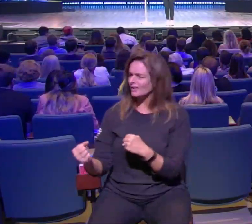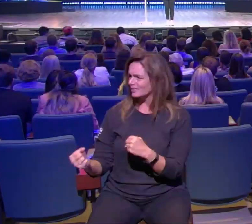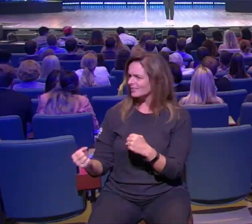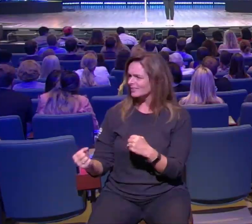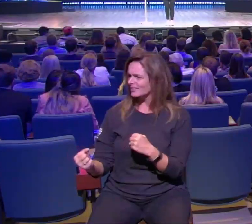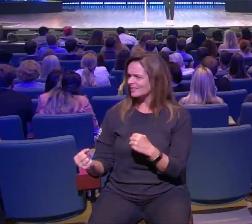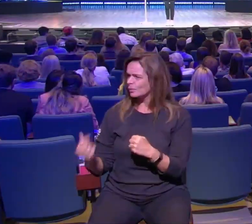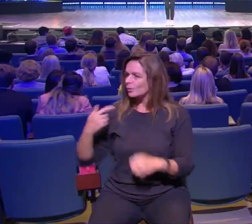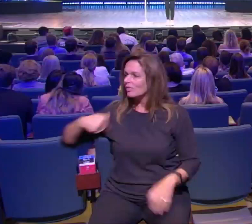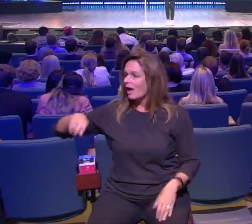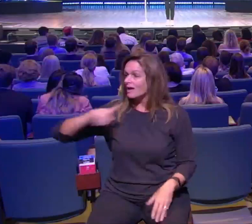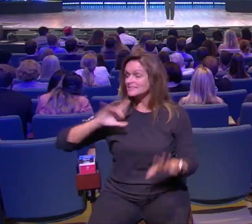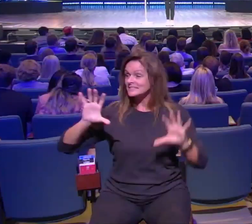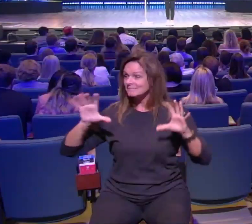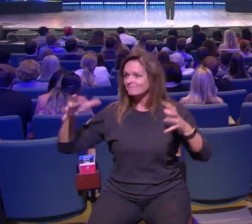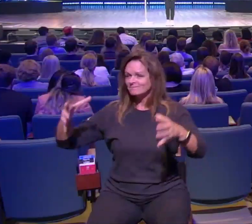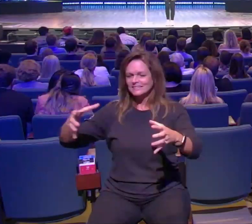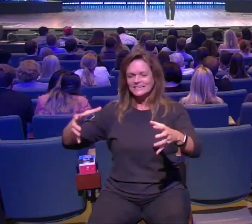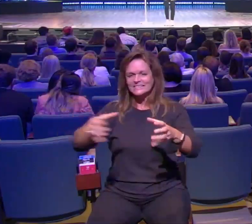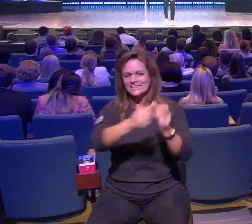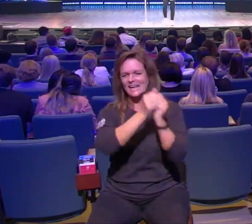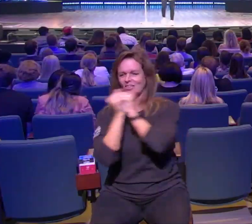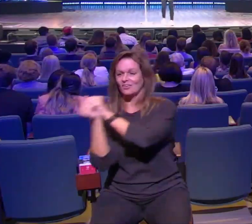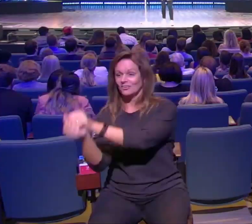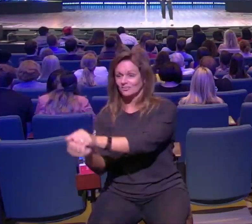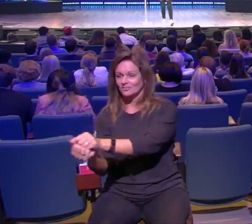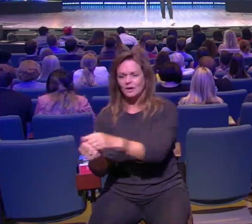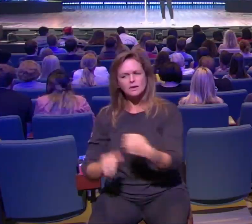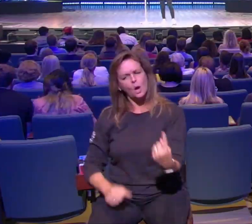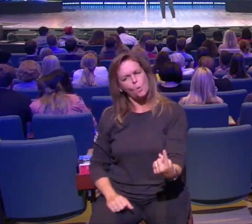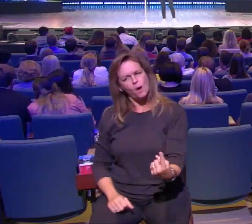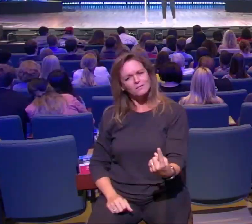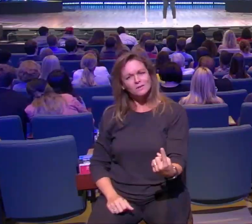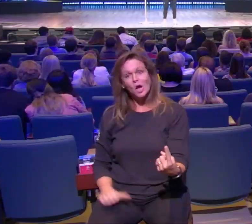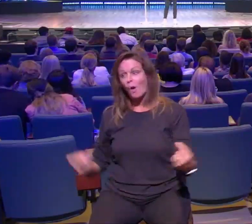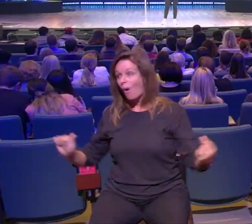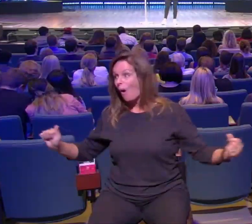numbers, and we're gonna do this together. So I want to pray for you. Those of you who